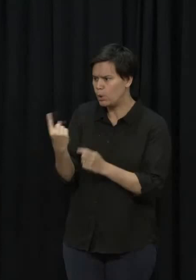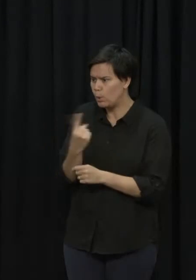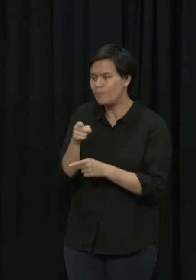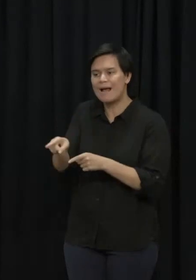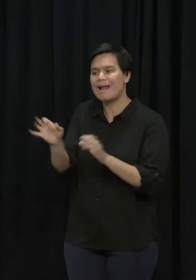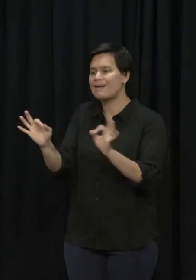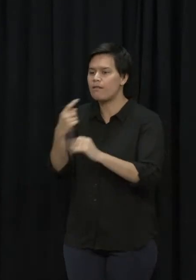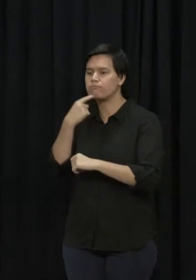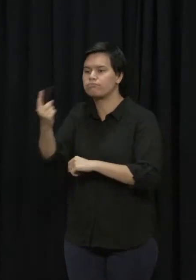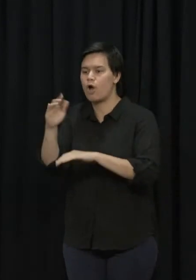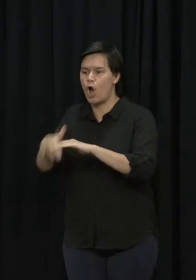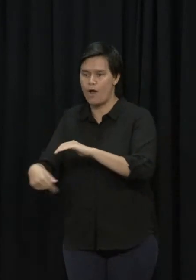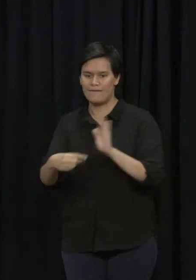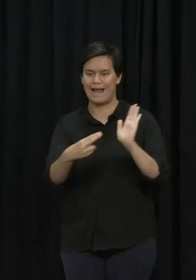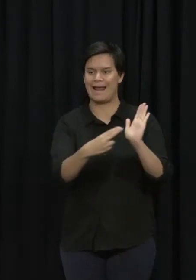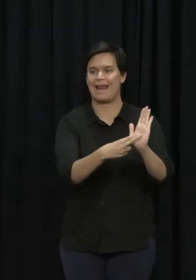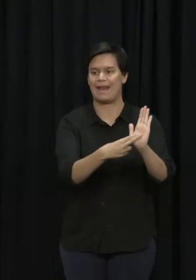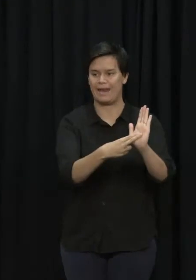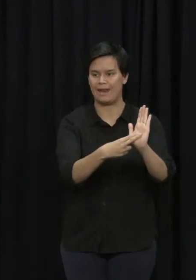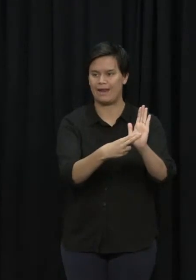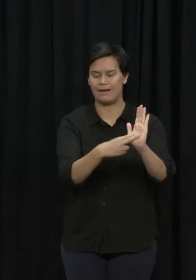further enforcement or deterrent